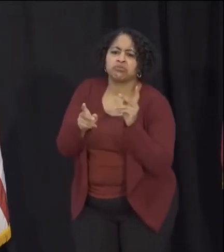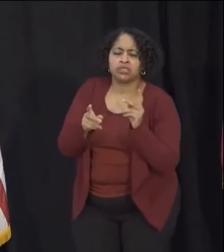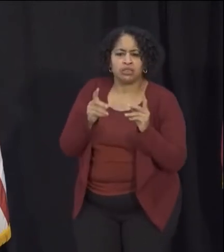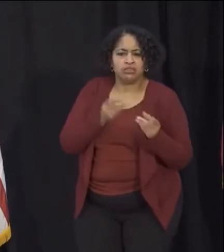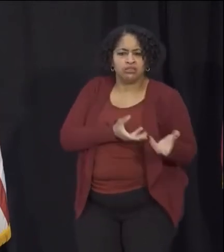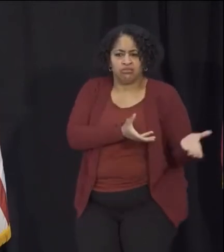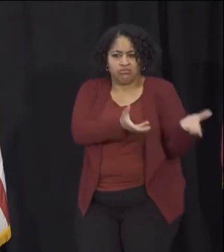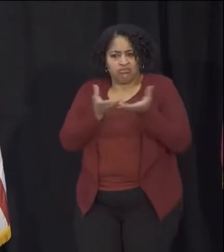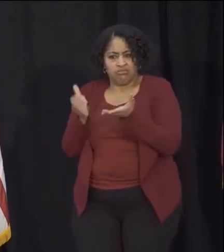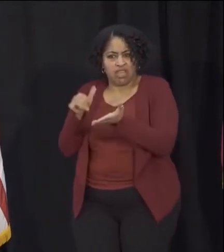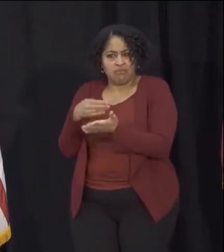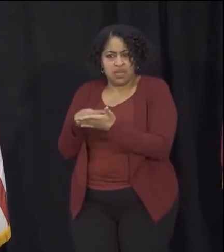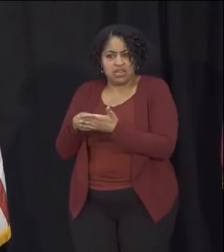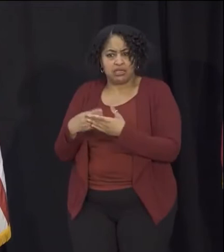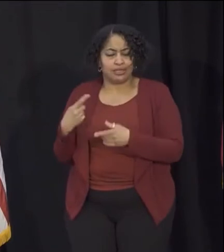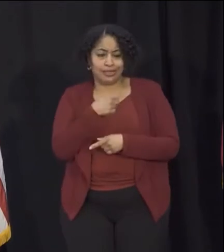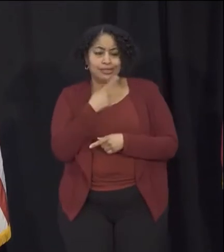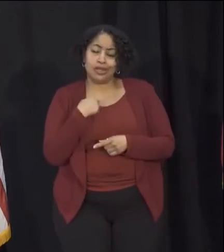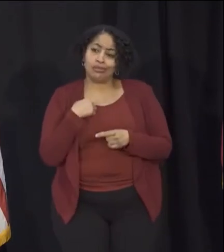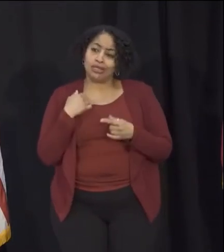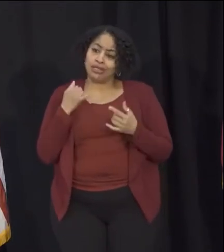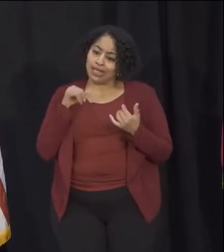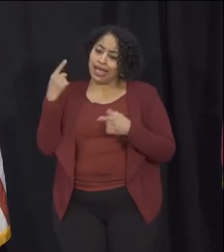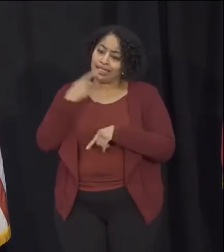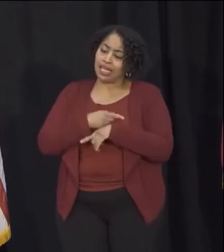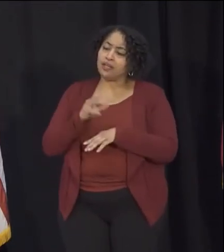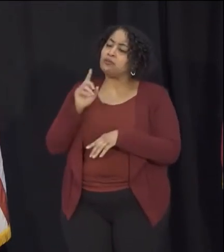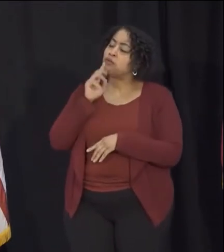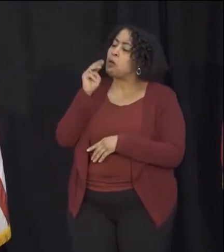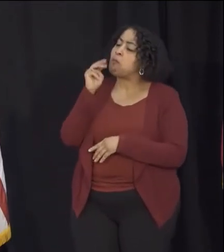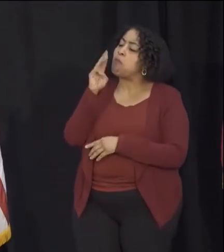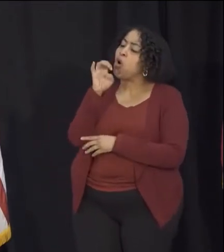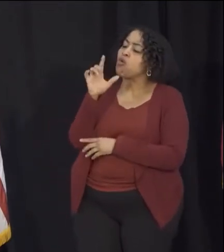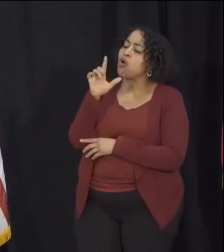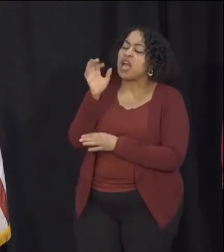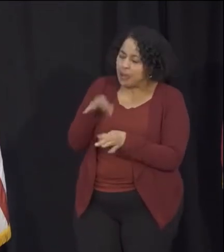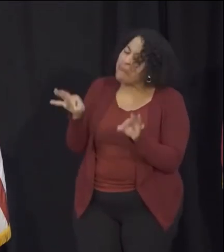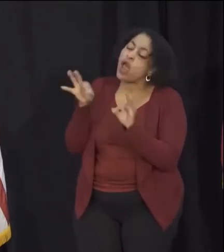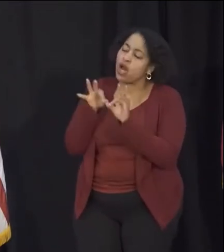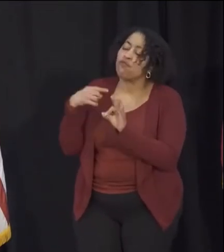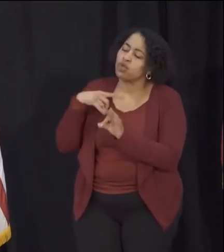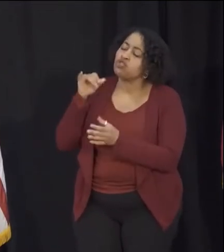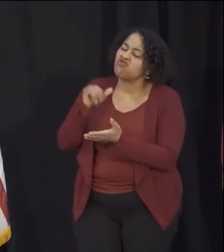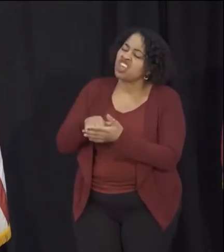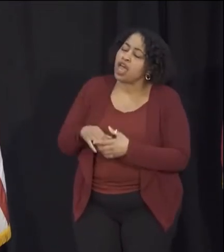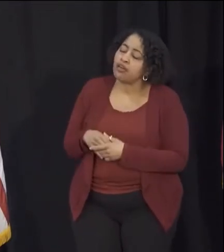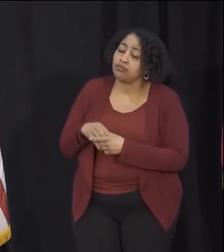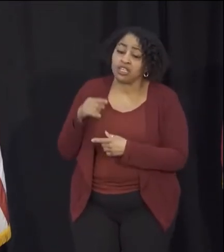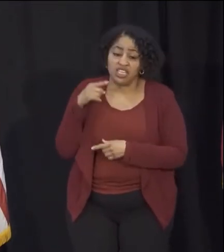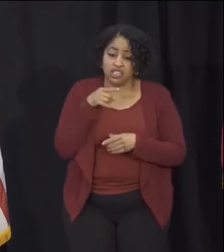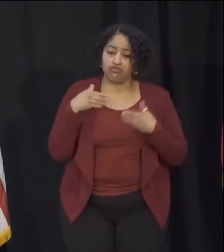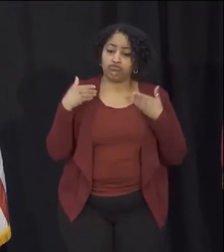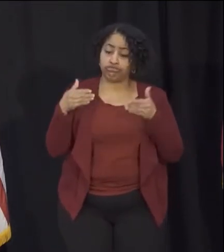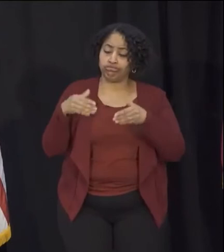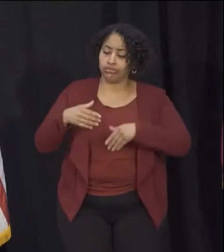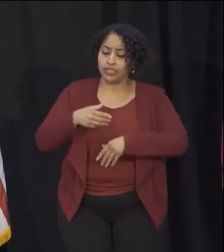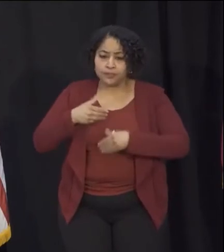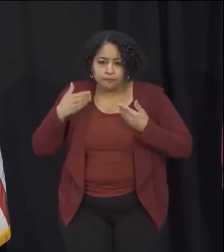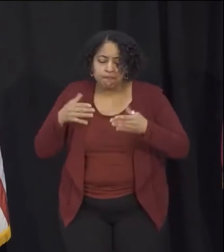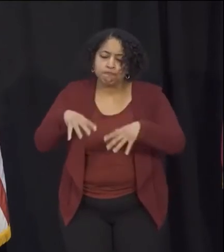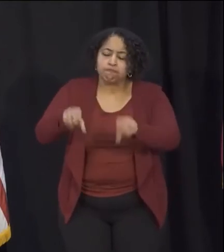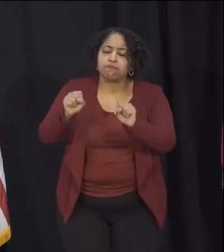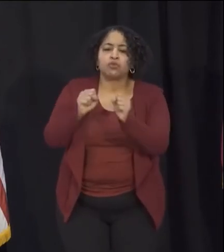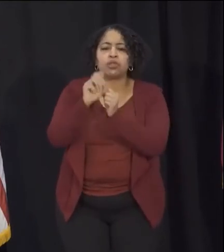said to me that day, it's a moral imperative that we do it. He took the lead with the help of Dan Gilbert and